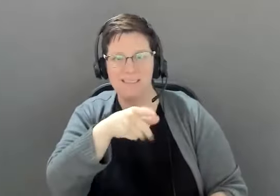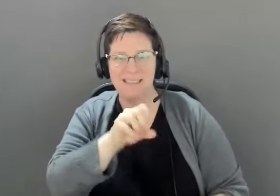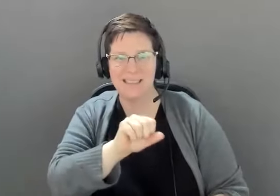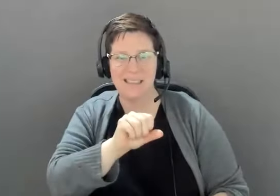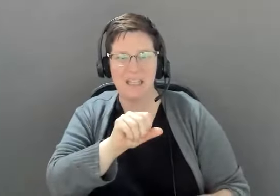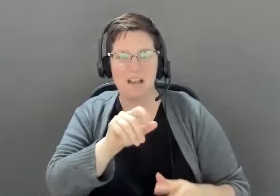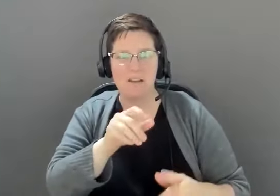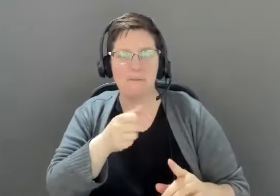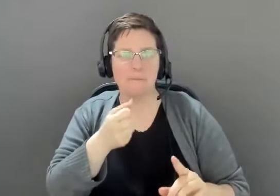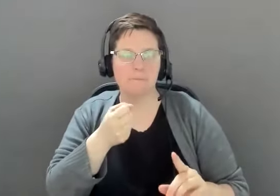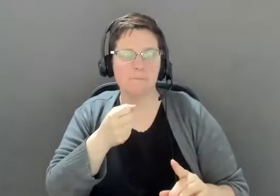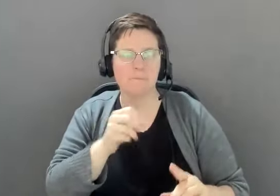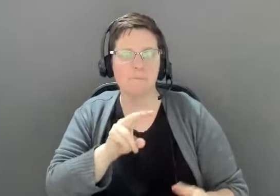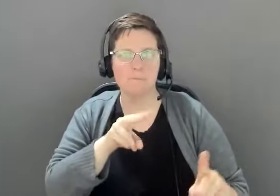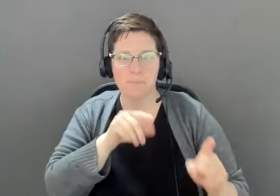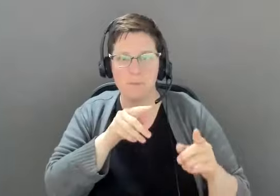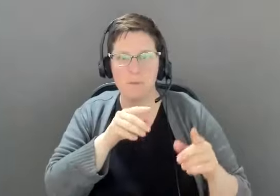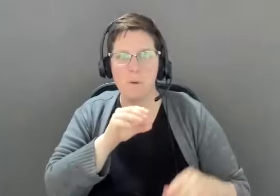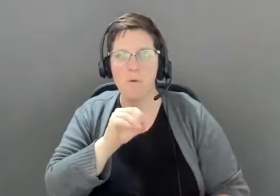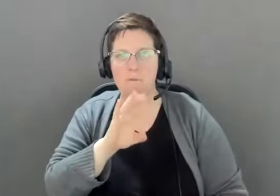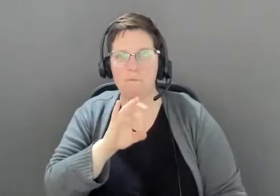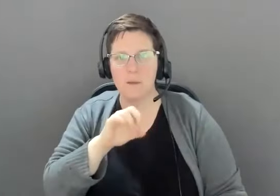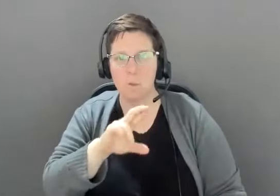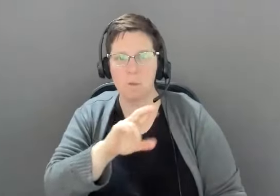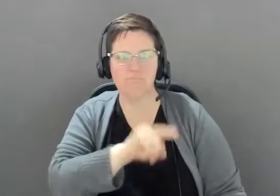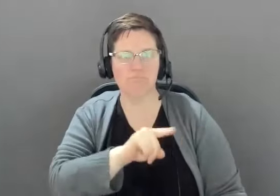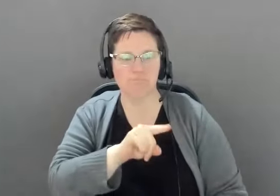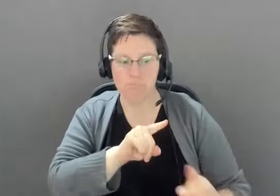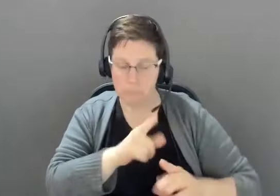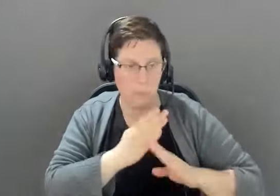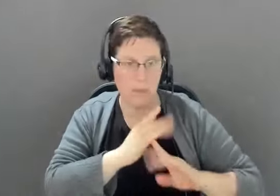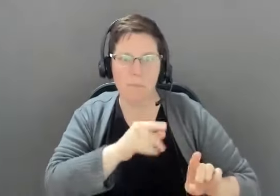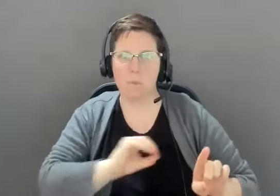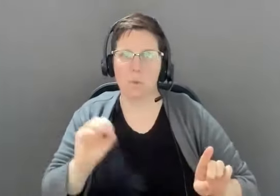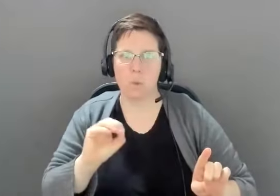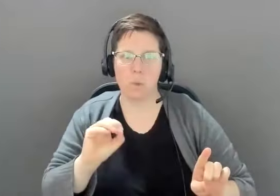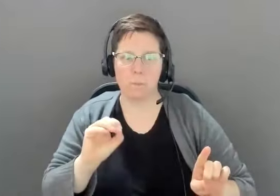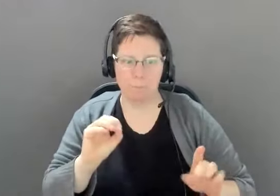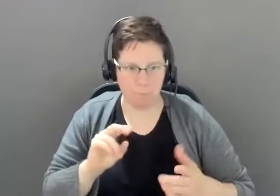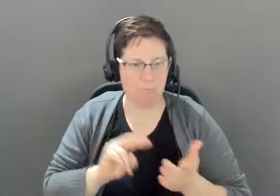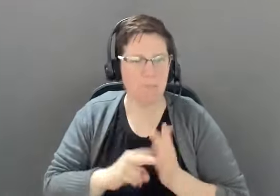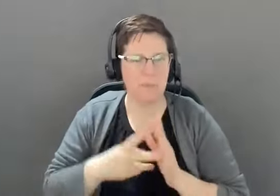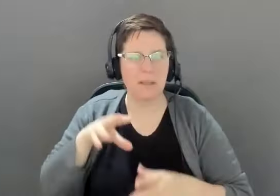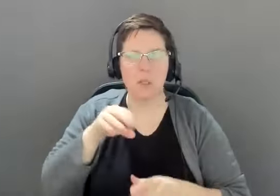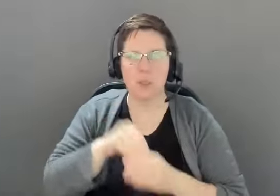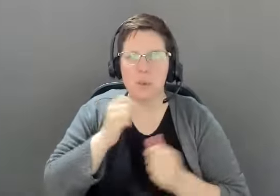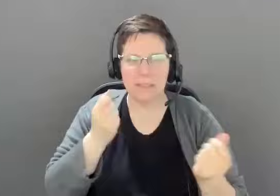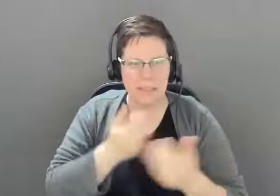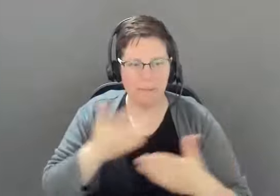to all parties involved, including judges, lawyers, court personnel, witnesses, the